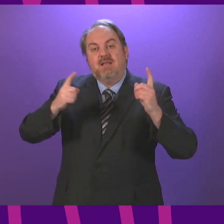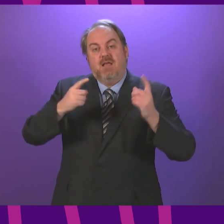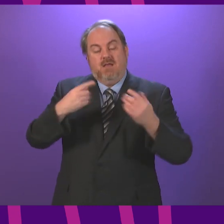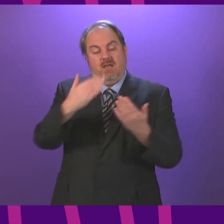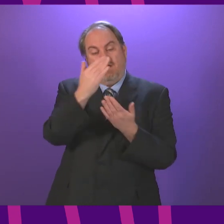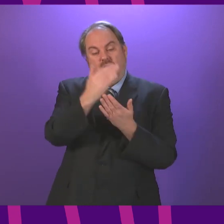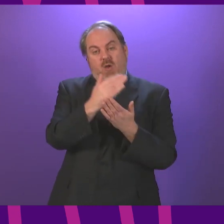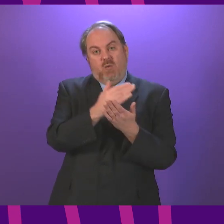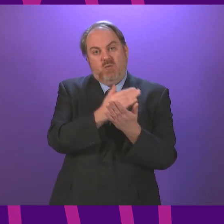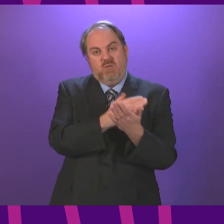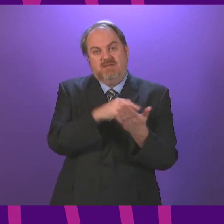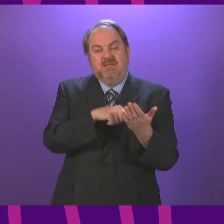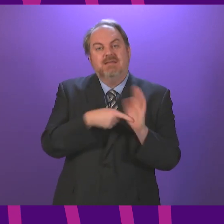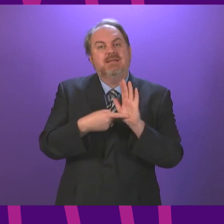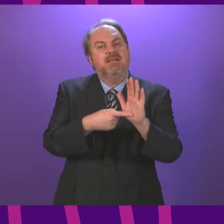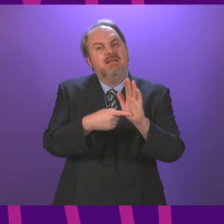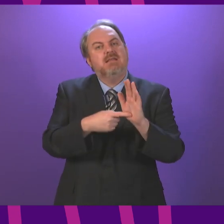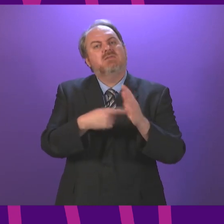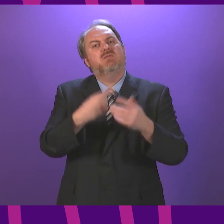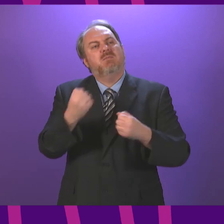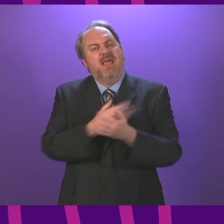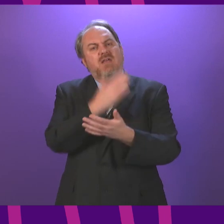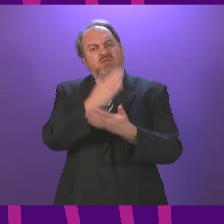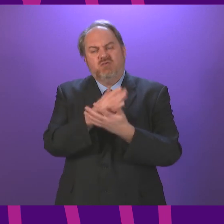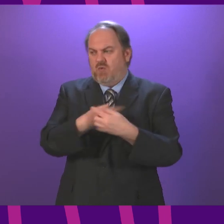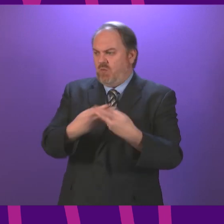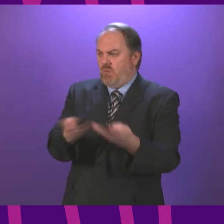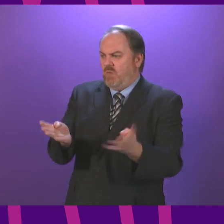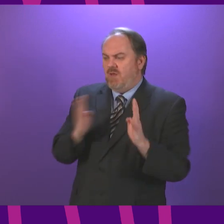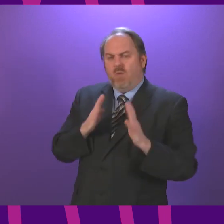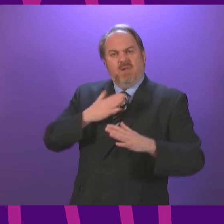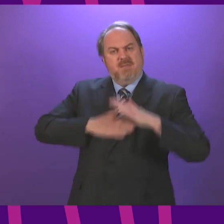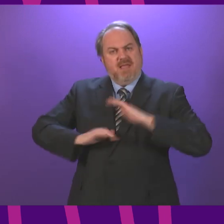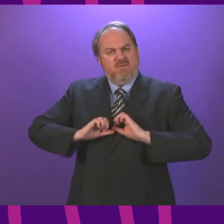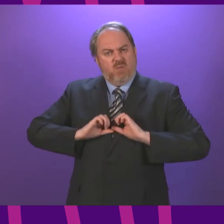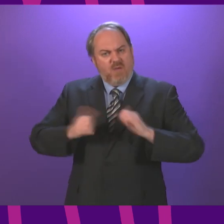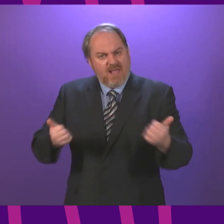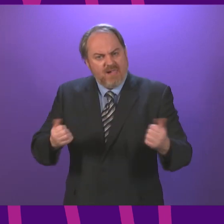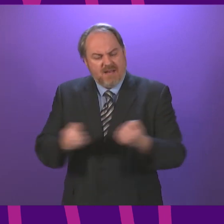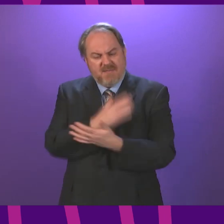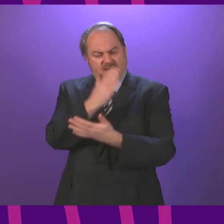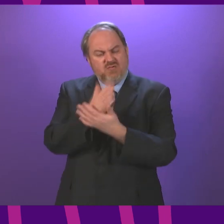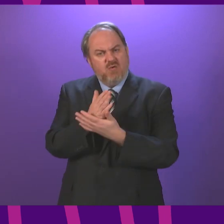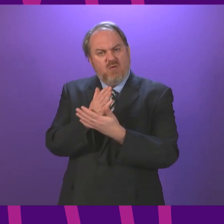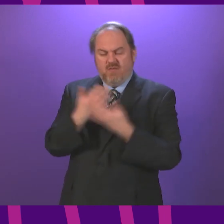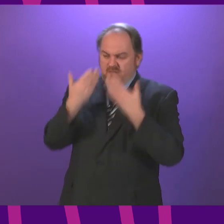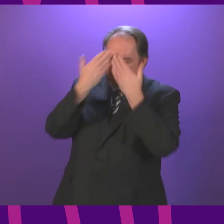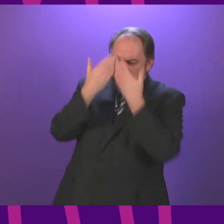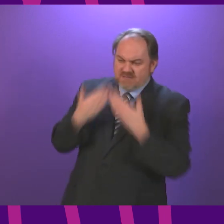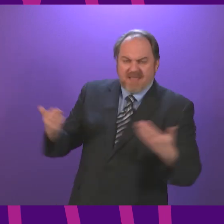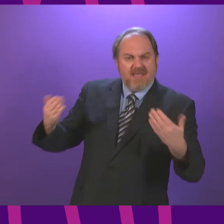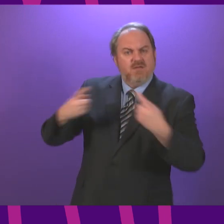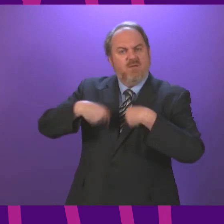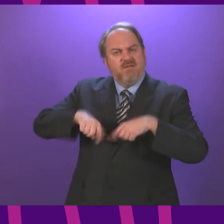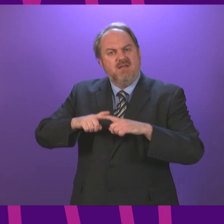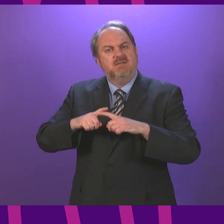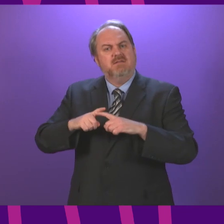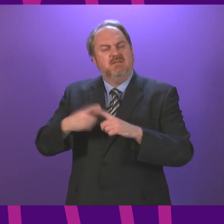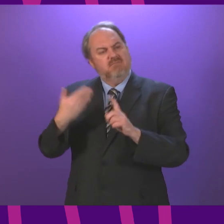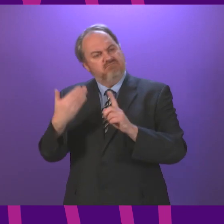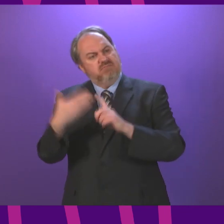uphold standards in public life. It is there to protect the integrity of the office of the first minister, of